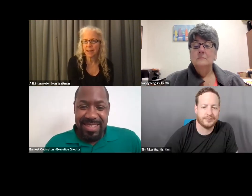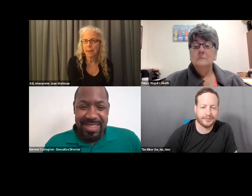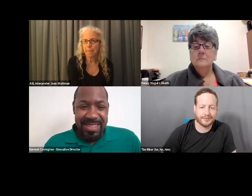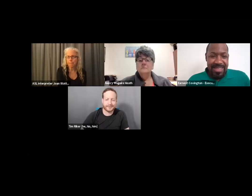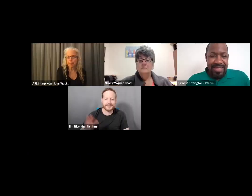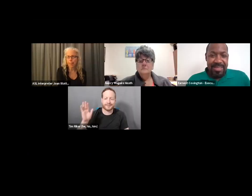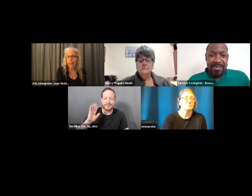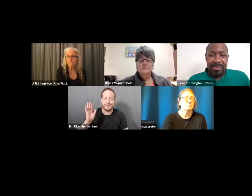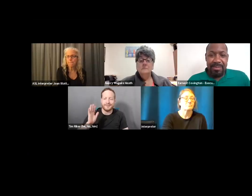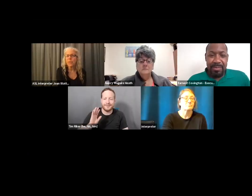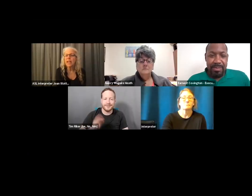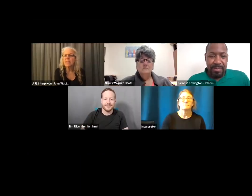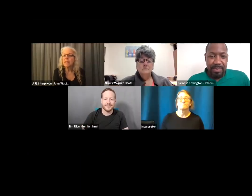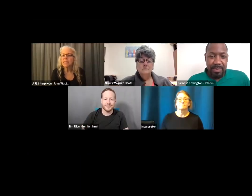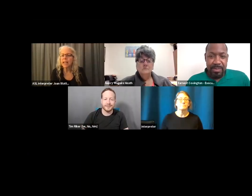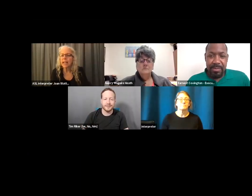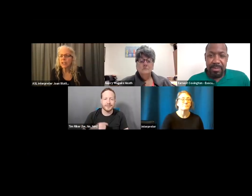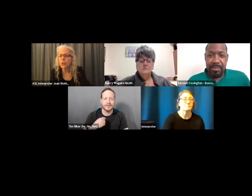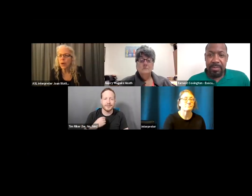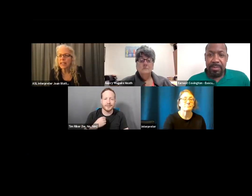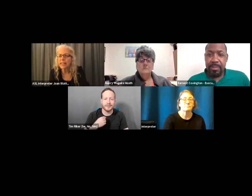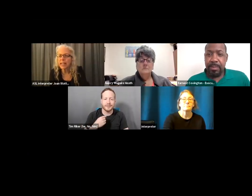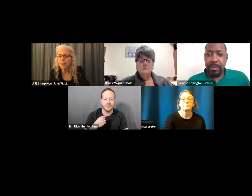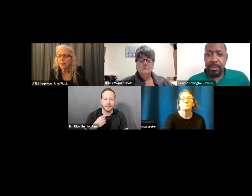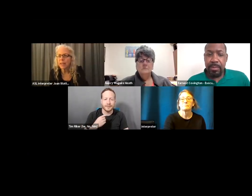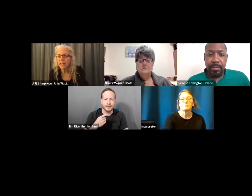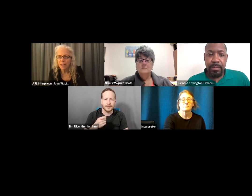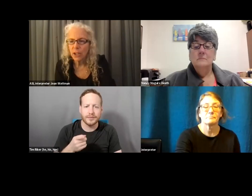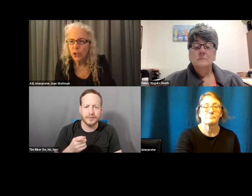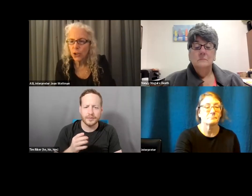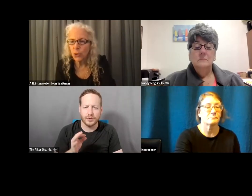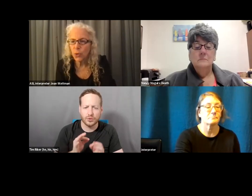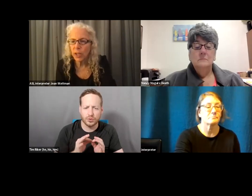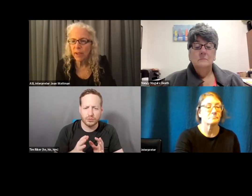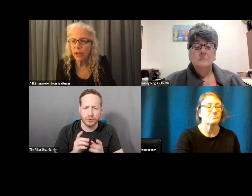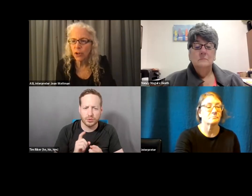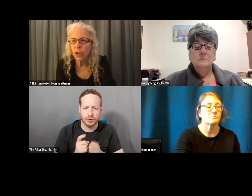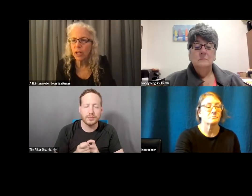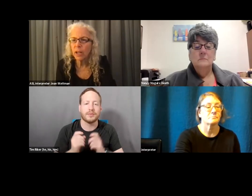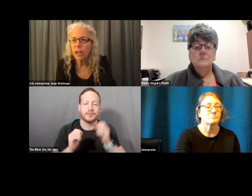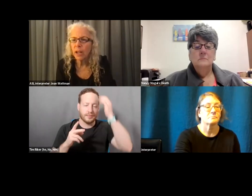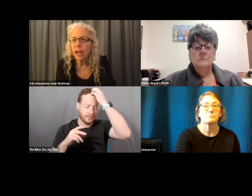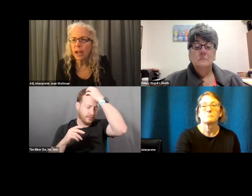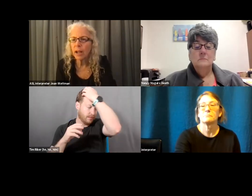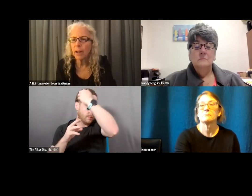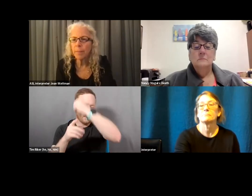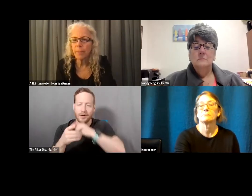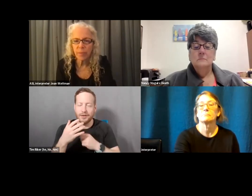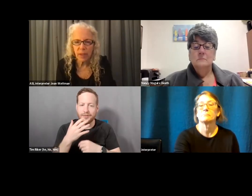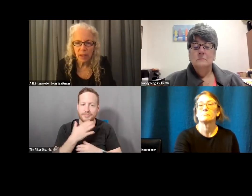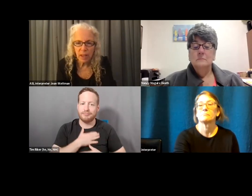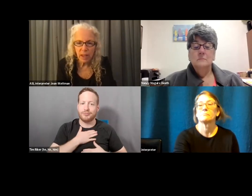committees. And Tim is saying, I just wanted to say something too, if I could.